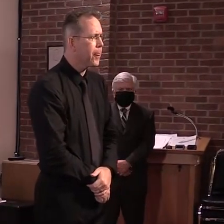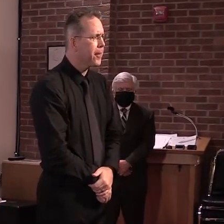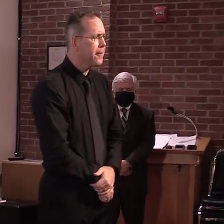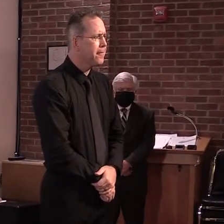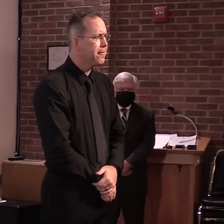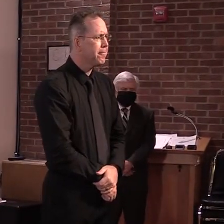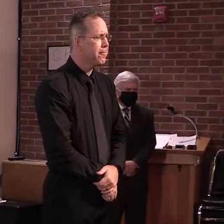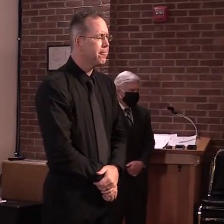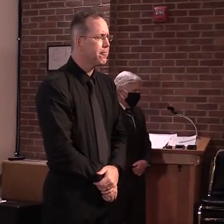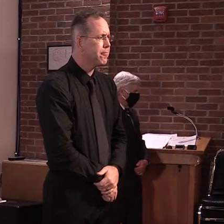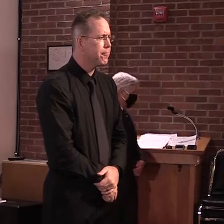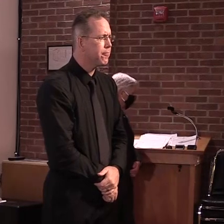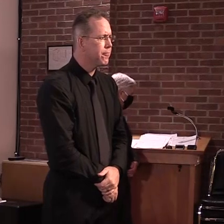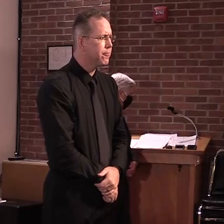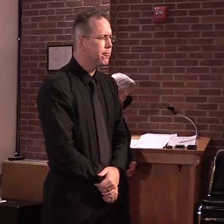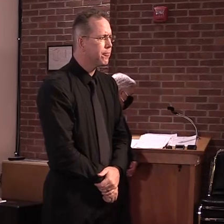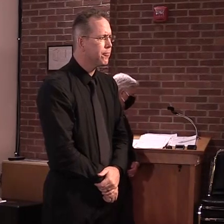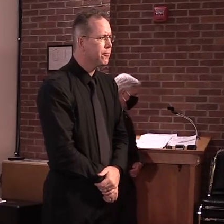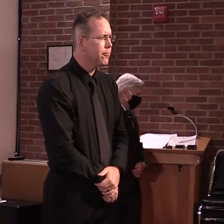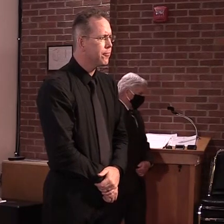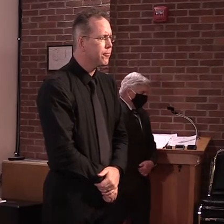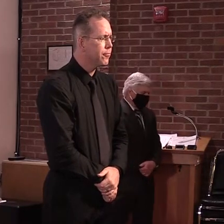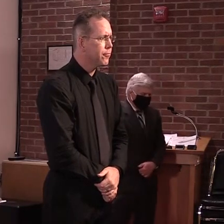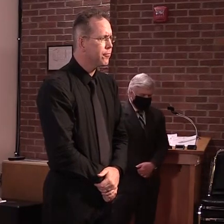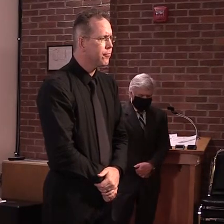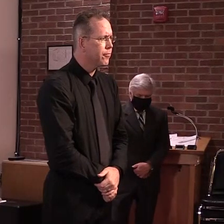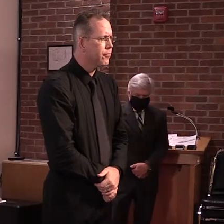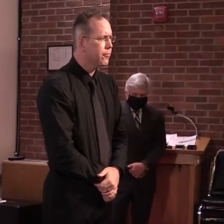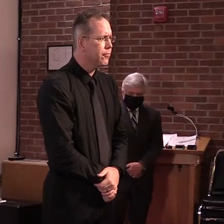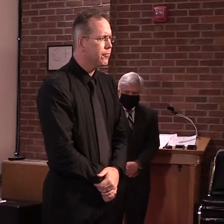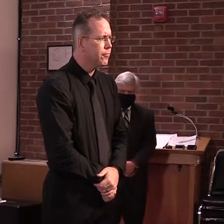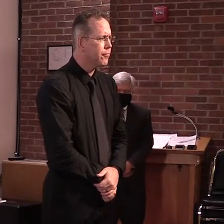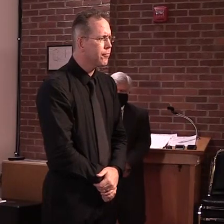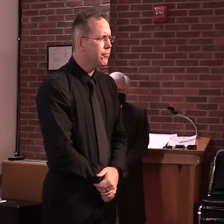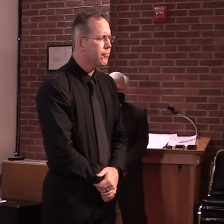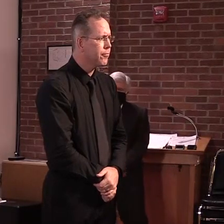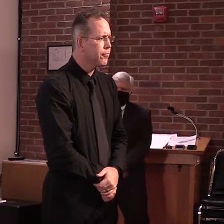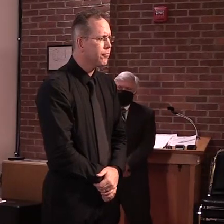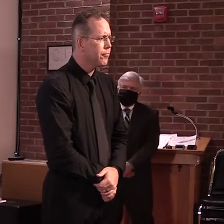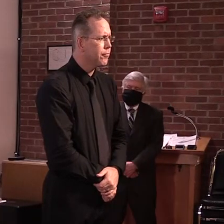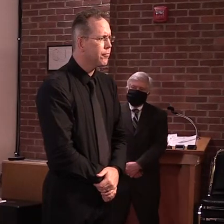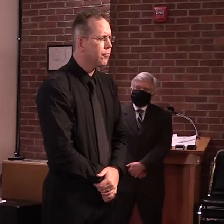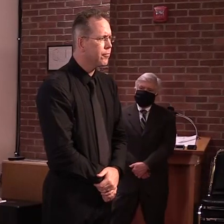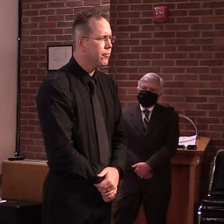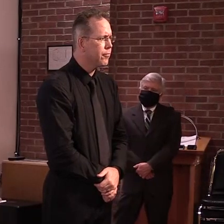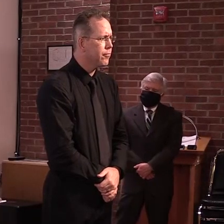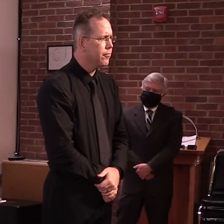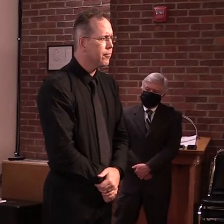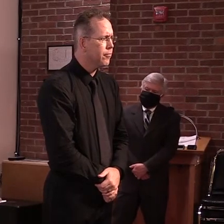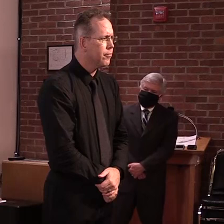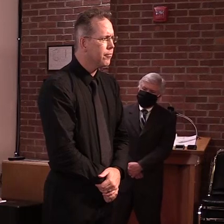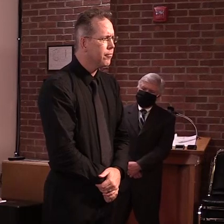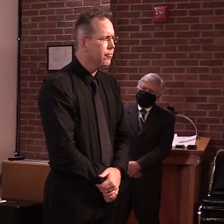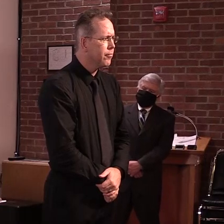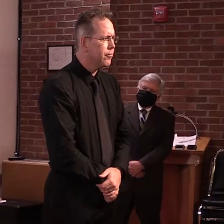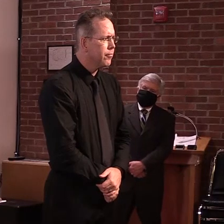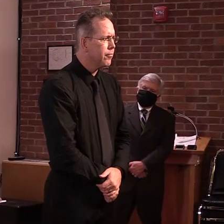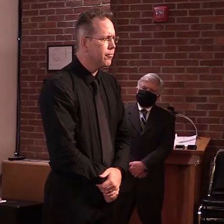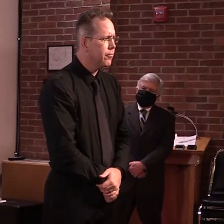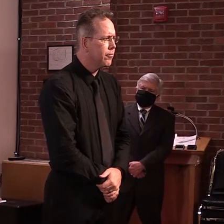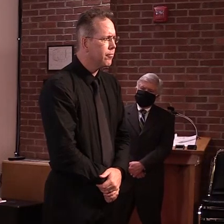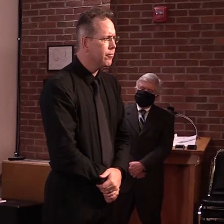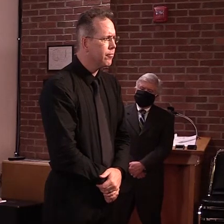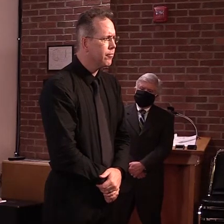that say in Massachusetts, for instance, if you were to take out the captive populations in nursing homes and